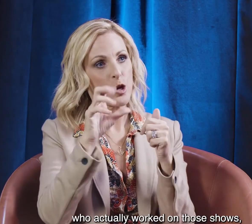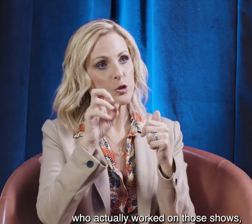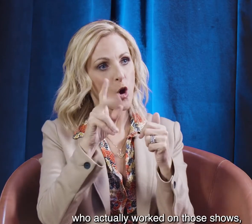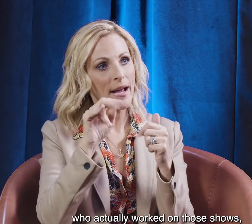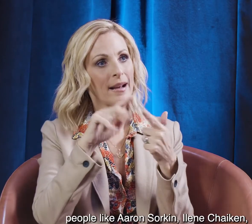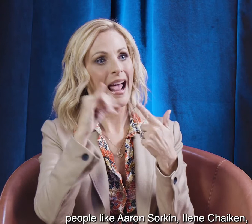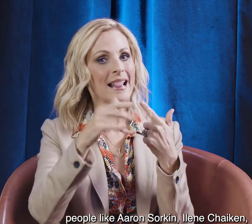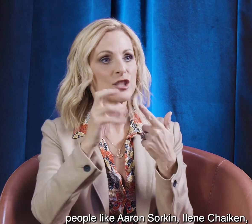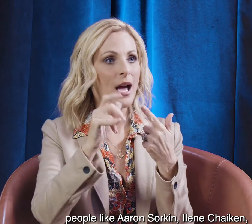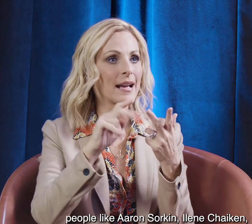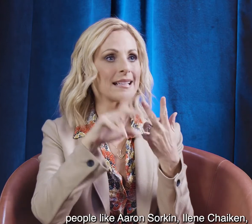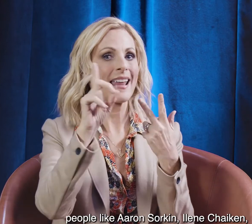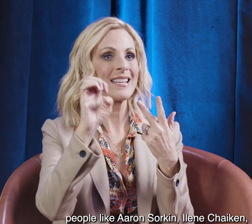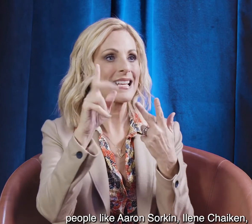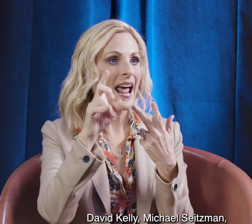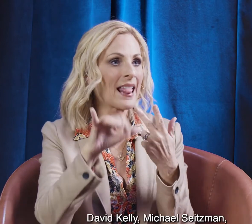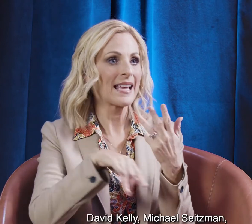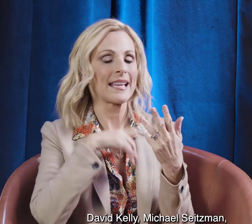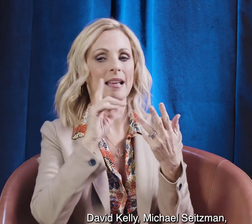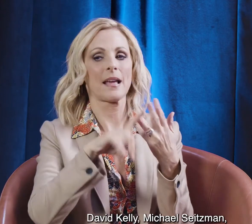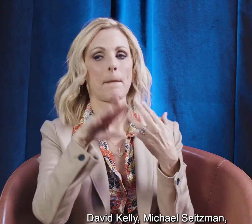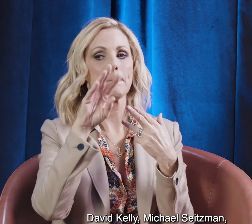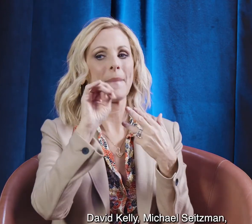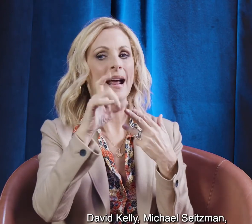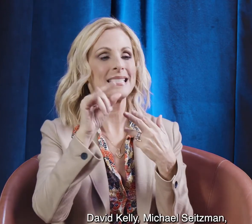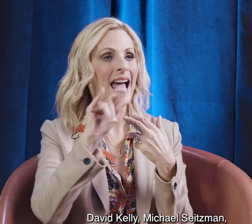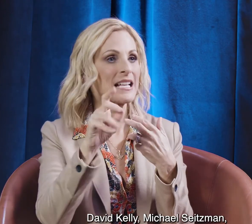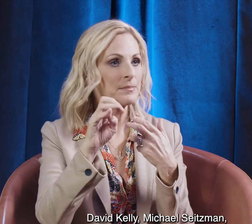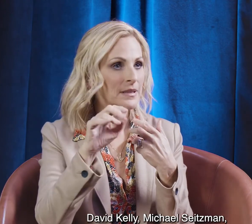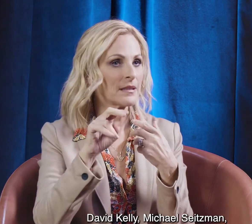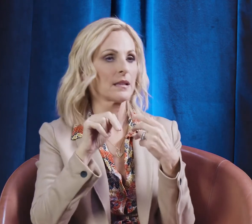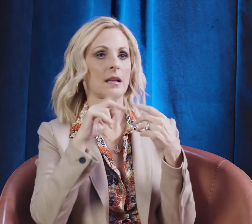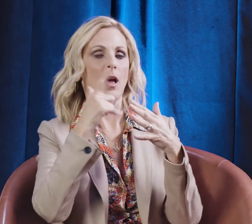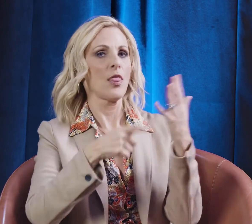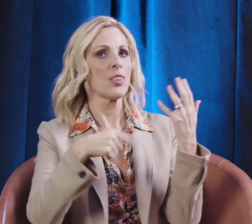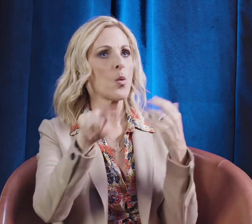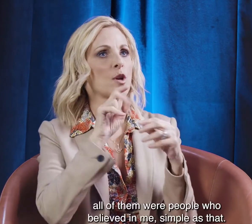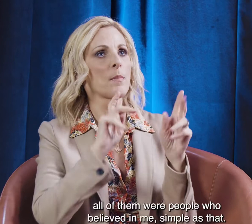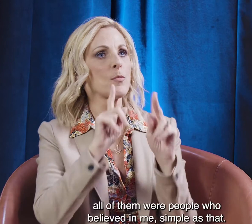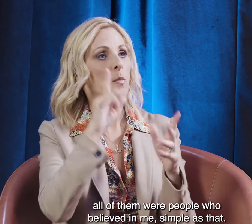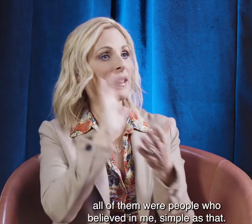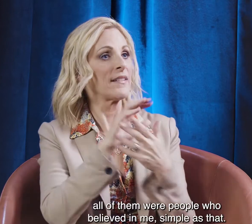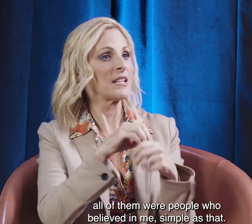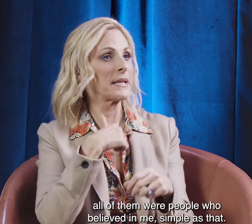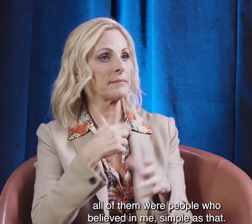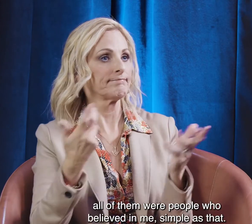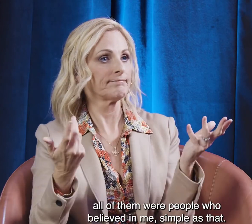shows, people like Aaron Sorkin, Eileen Chaikin, David Kelly, Michael Seitzman, all of them were people who believed